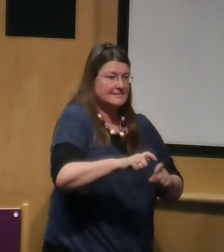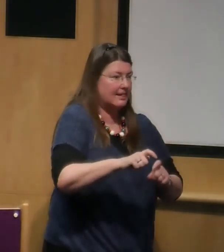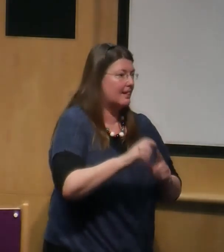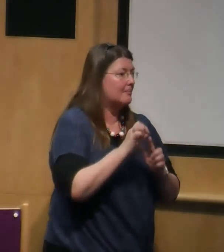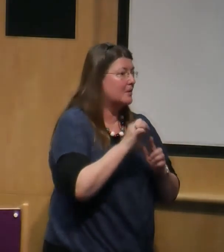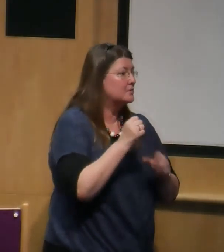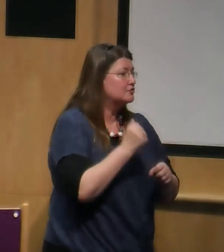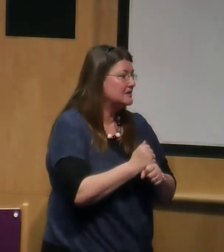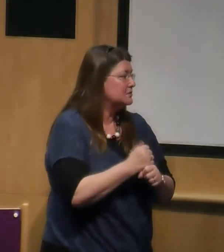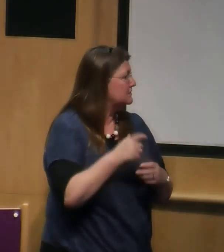that are